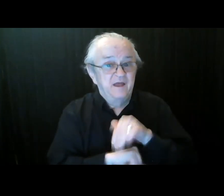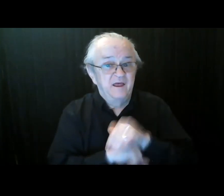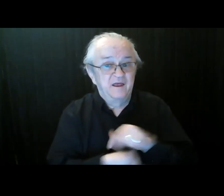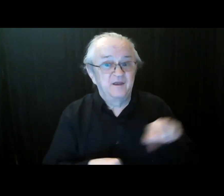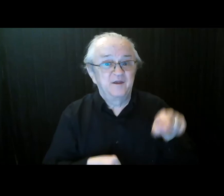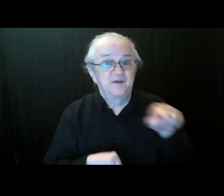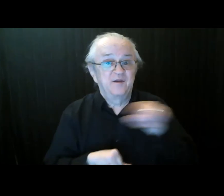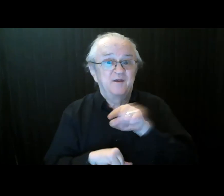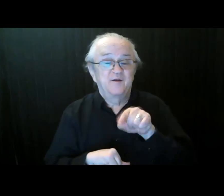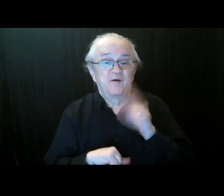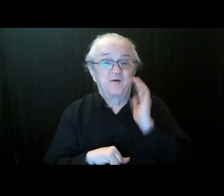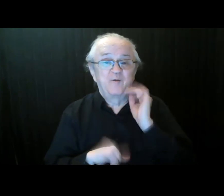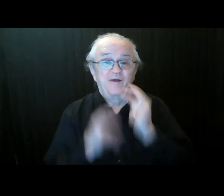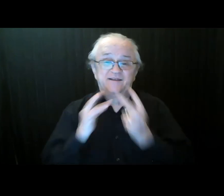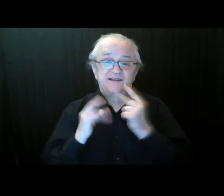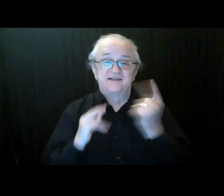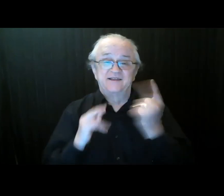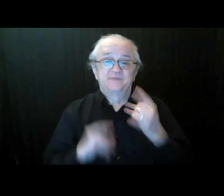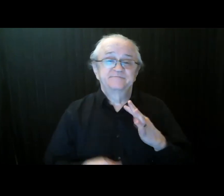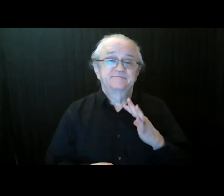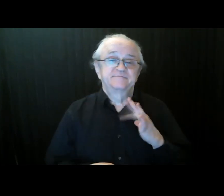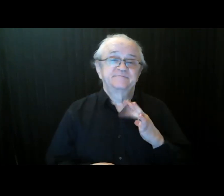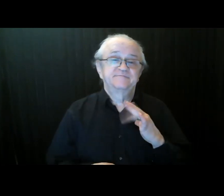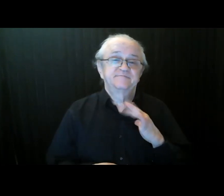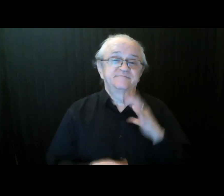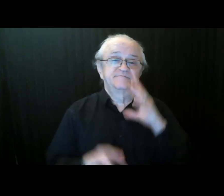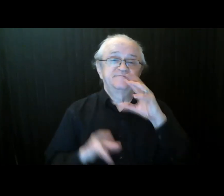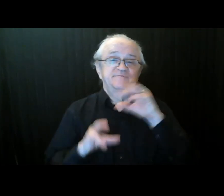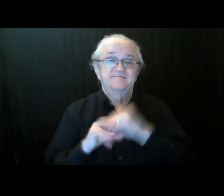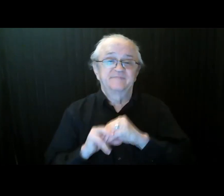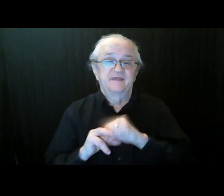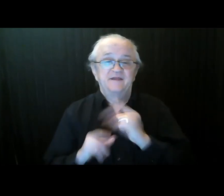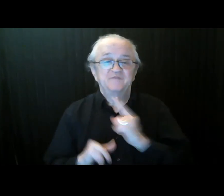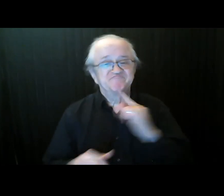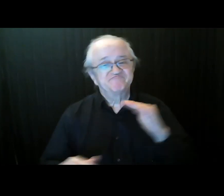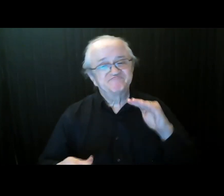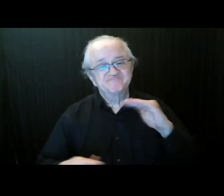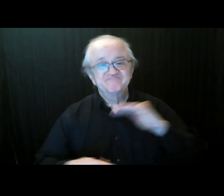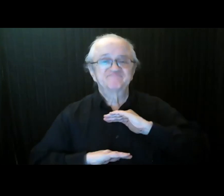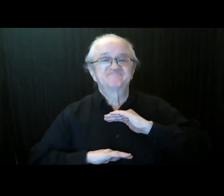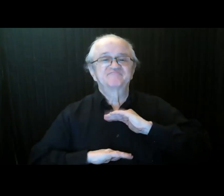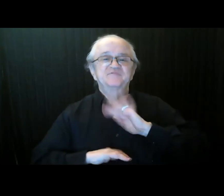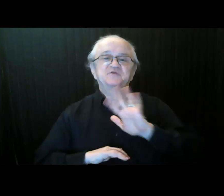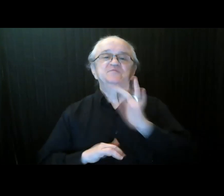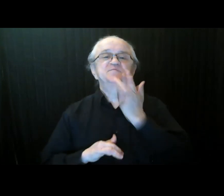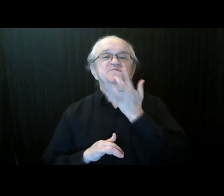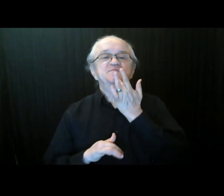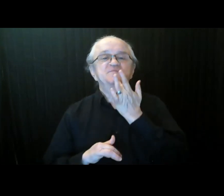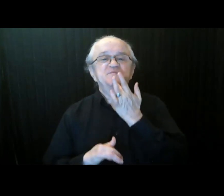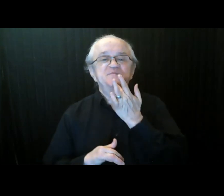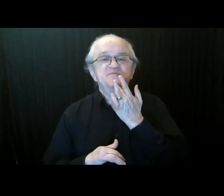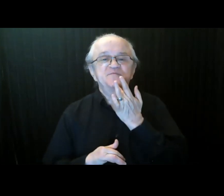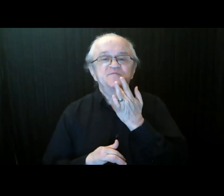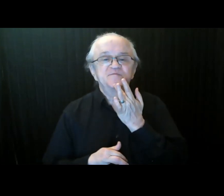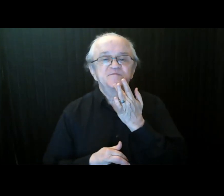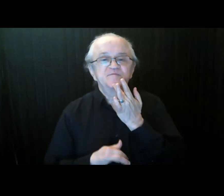find something delightful on the menu and something truly satisfying to the palate. We have